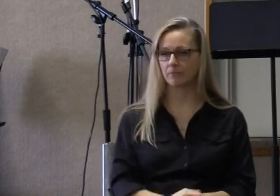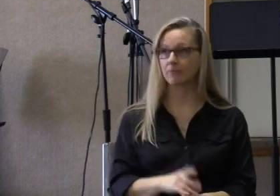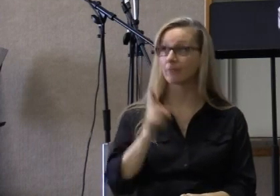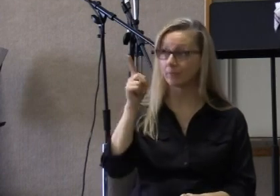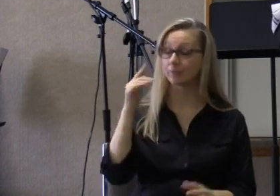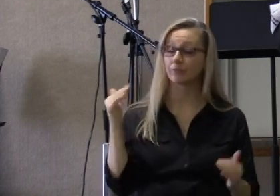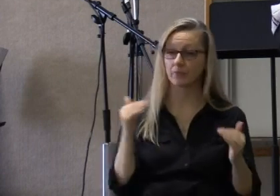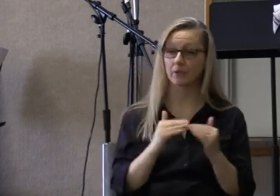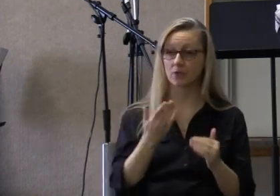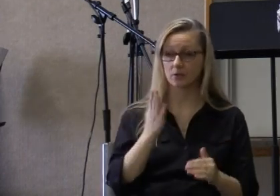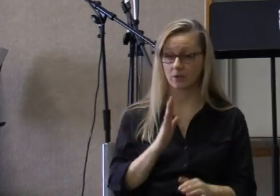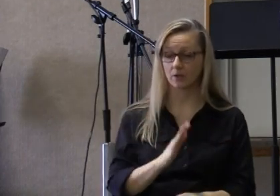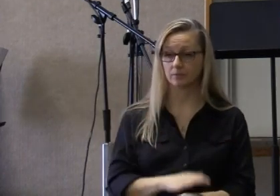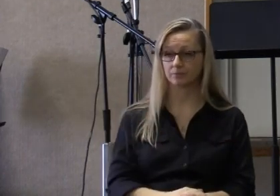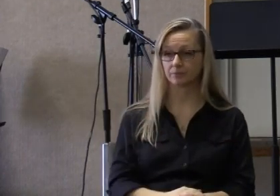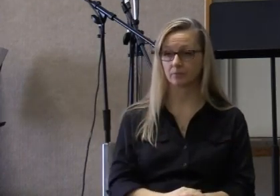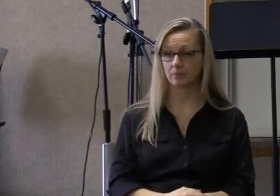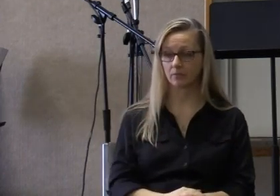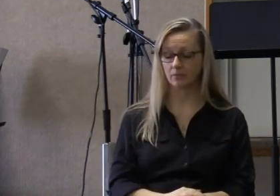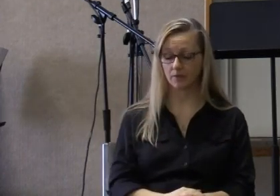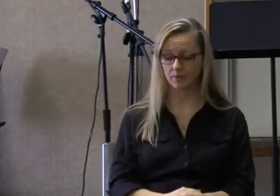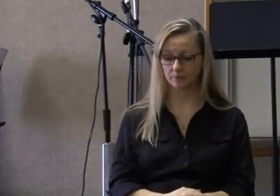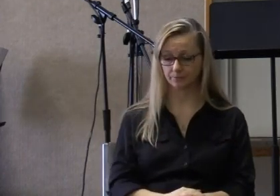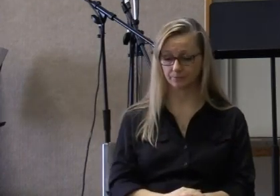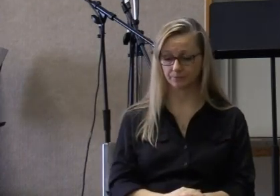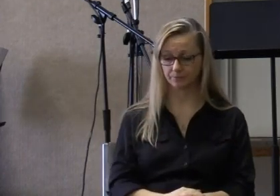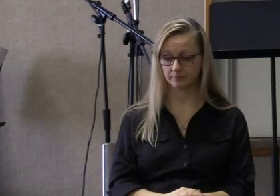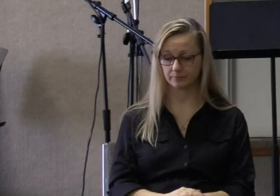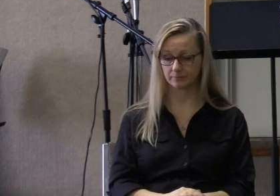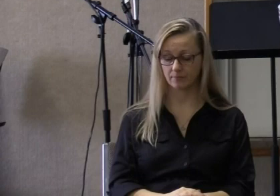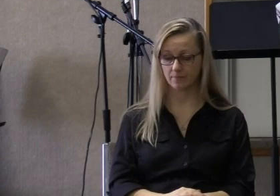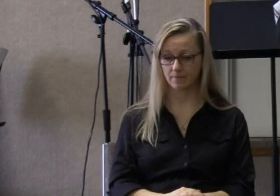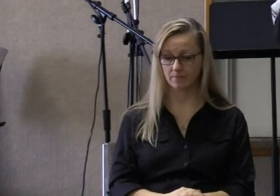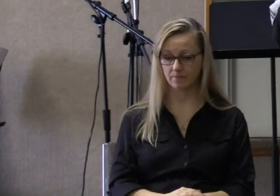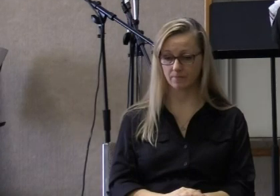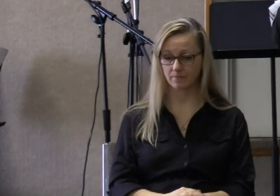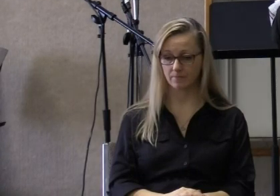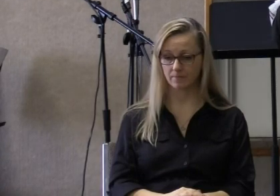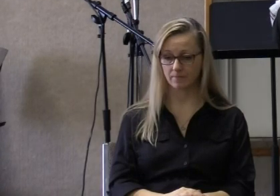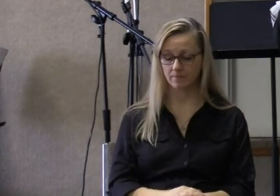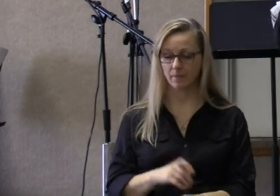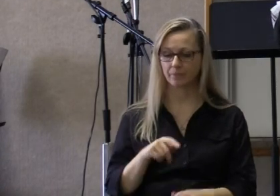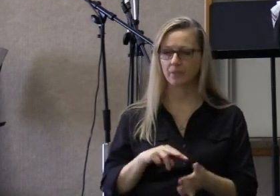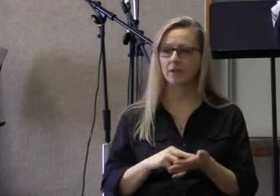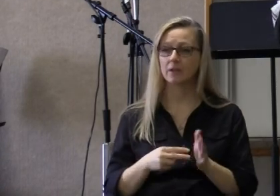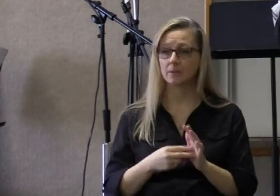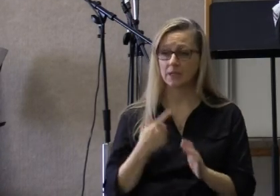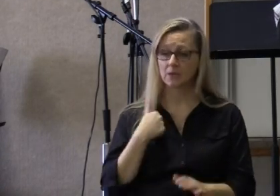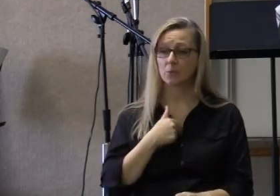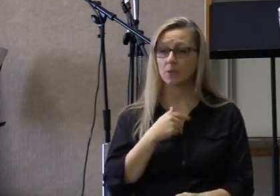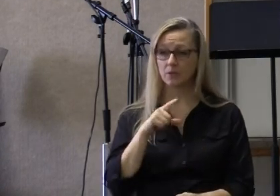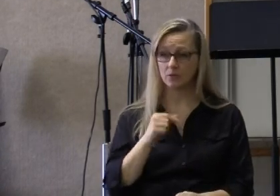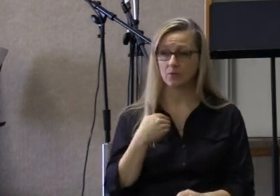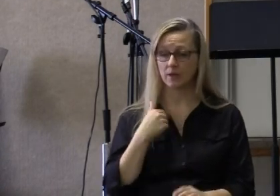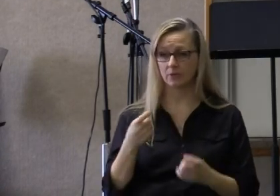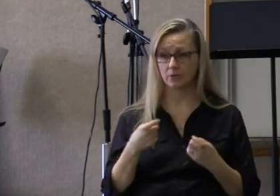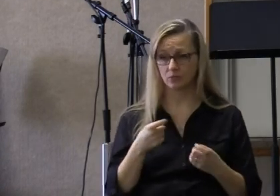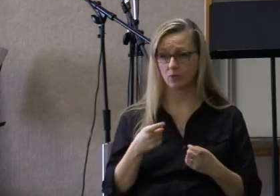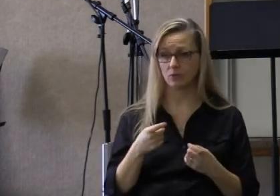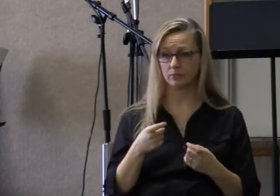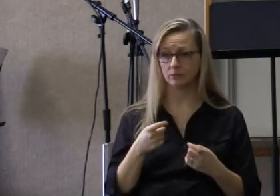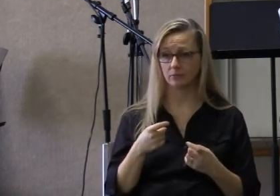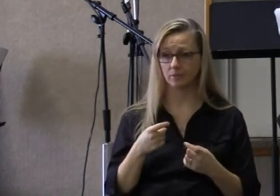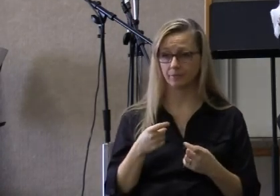And so since he won't command us to do something we're unable to do, this implies we do have control over our desires.